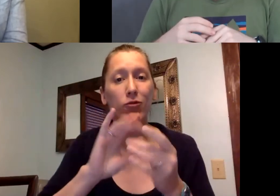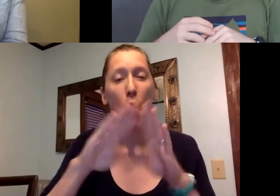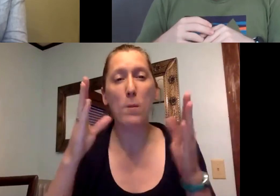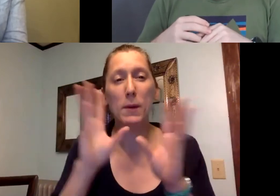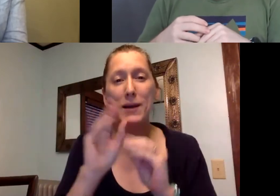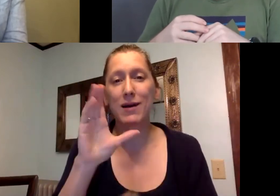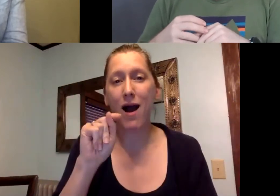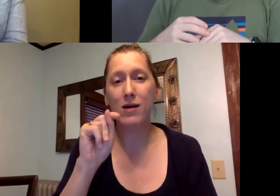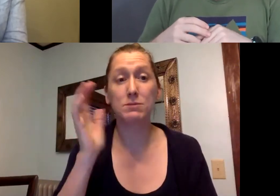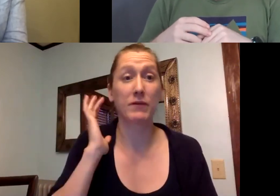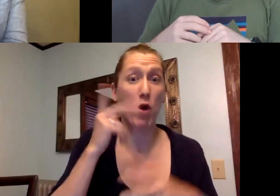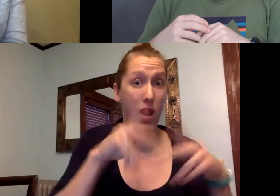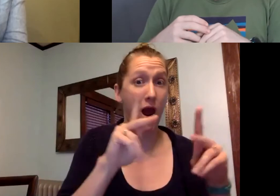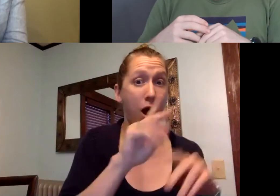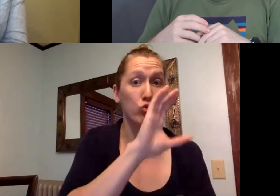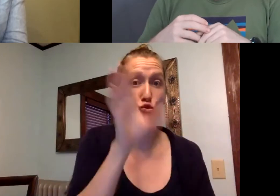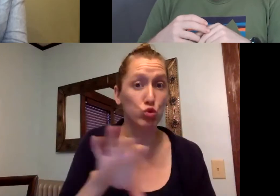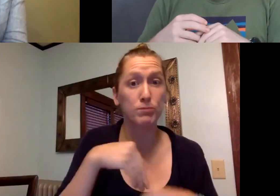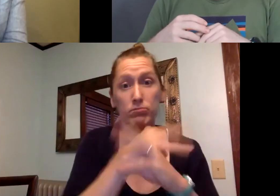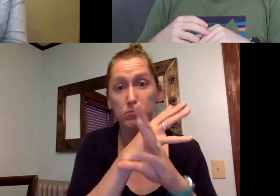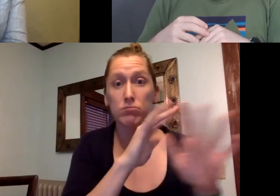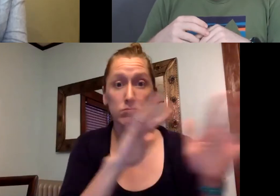that the executive, the